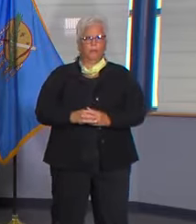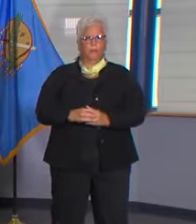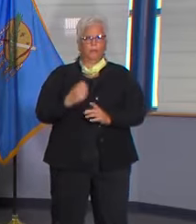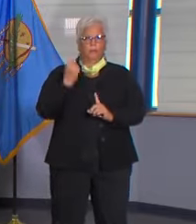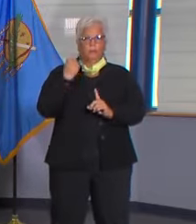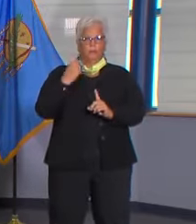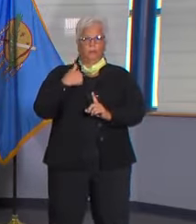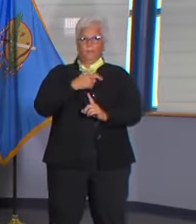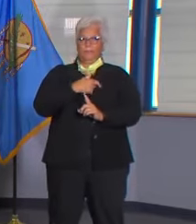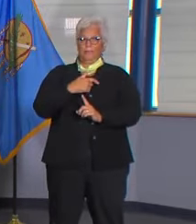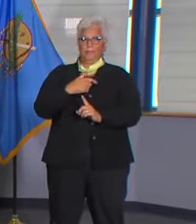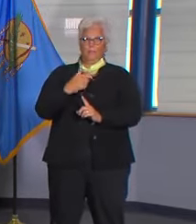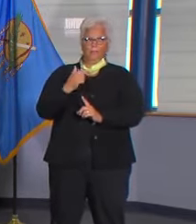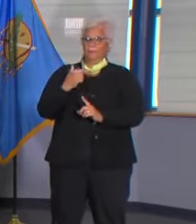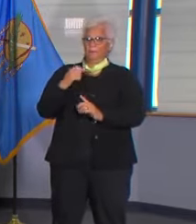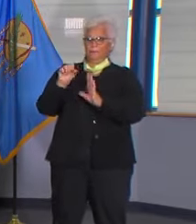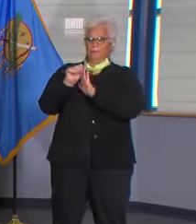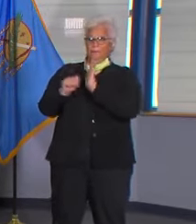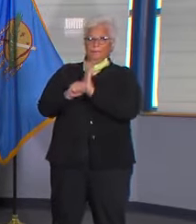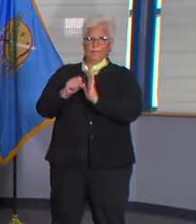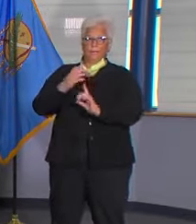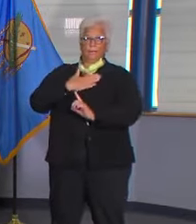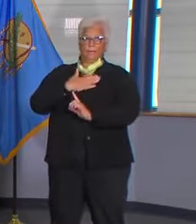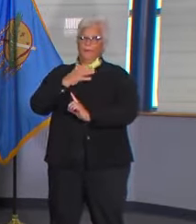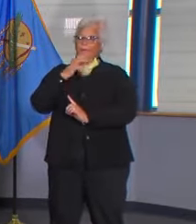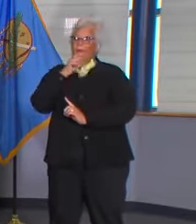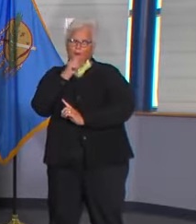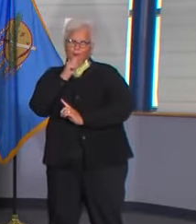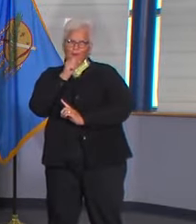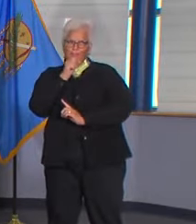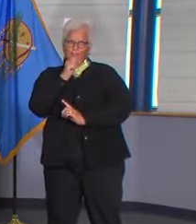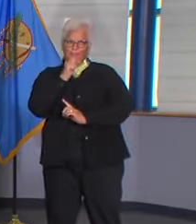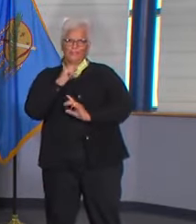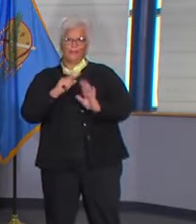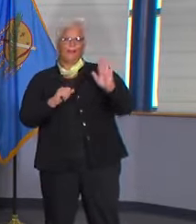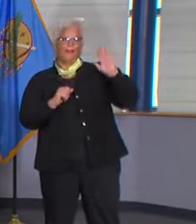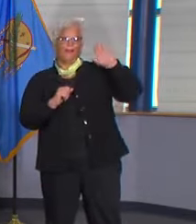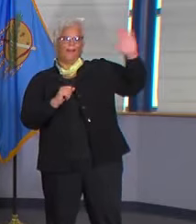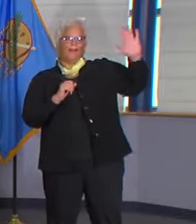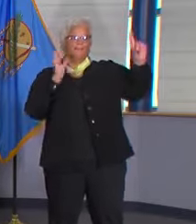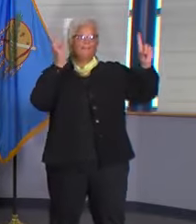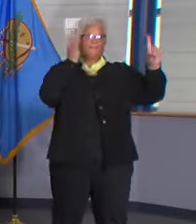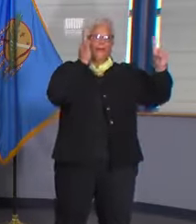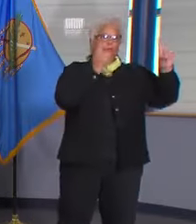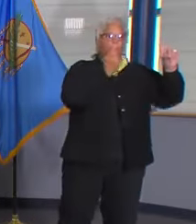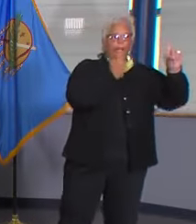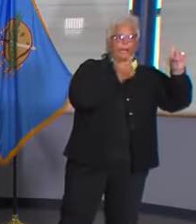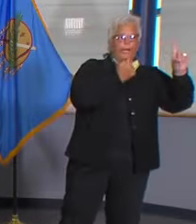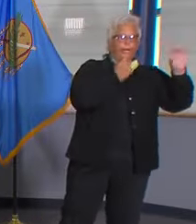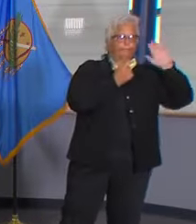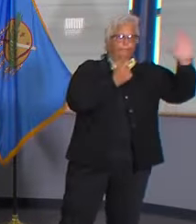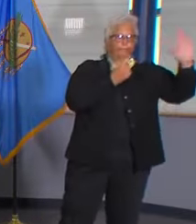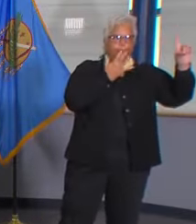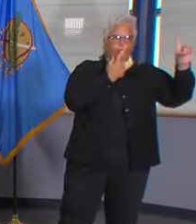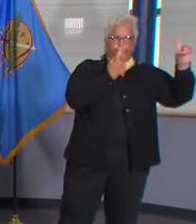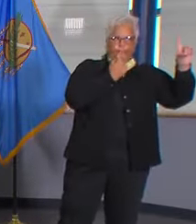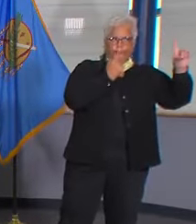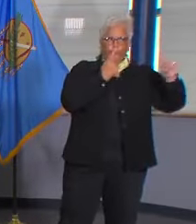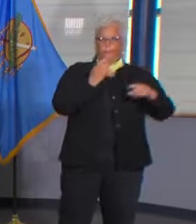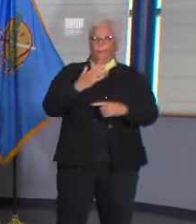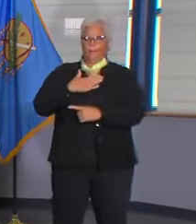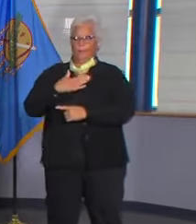the feds have us in a red level. And frankly, that's one of the reasons why we pay such close attention to the local data